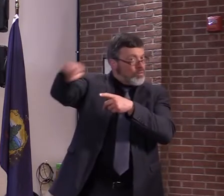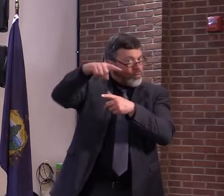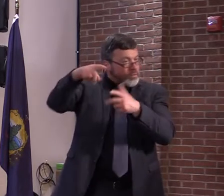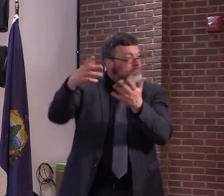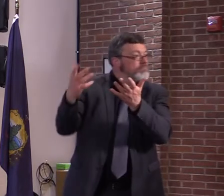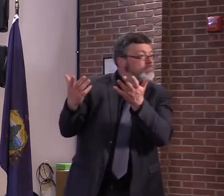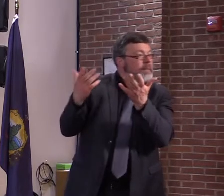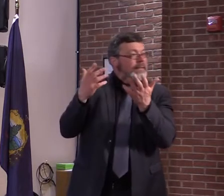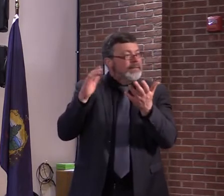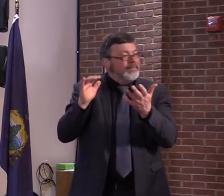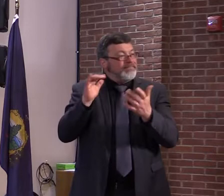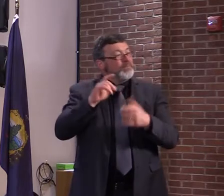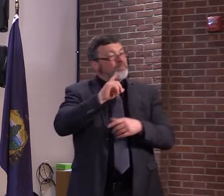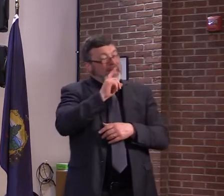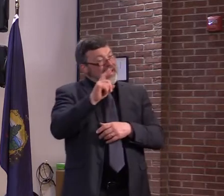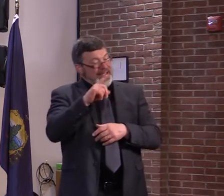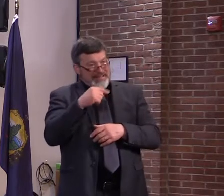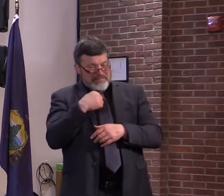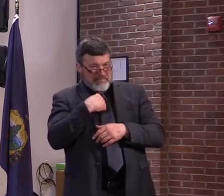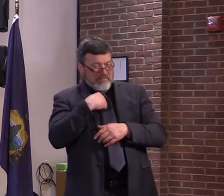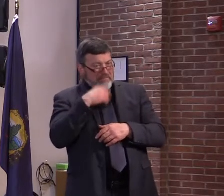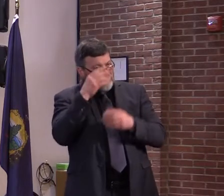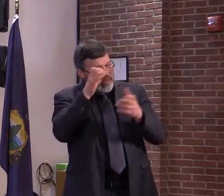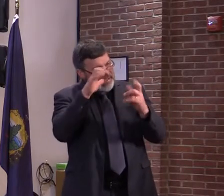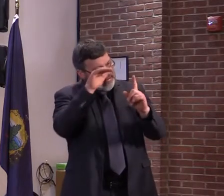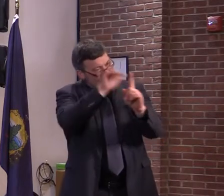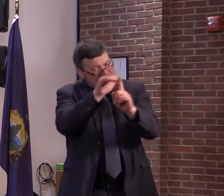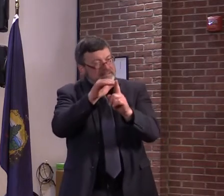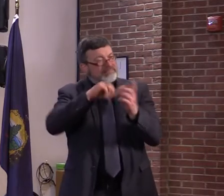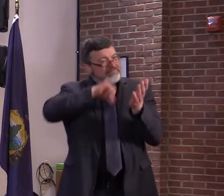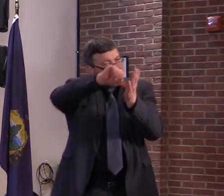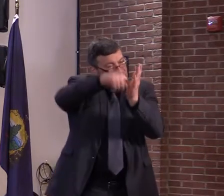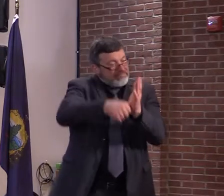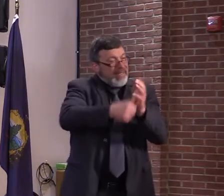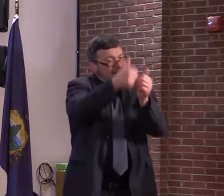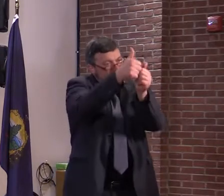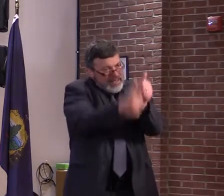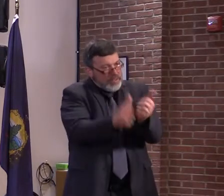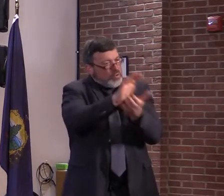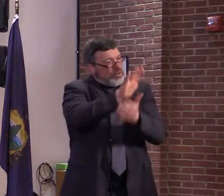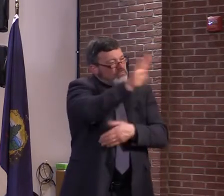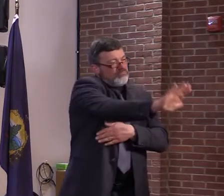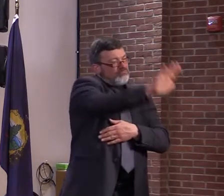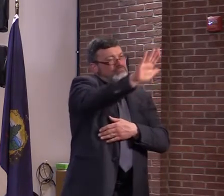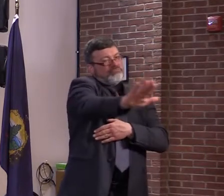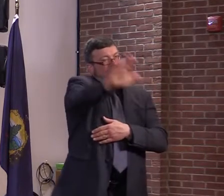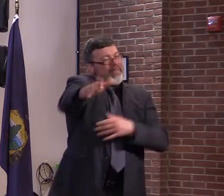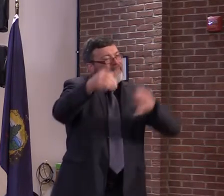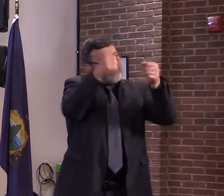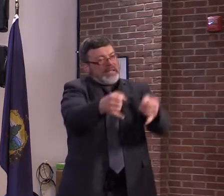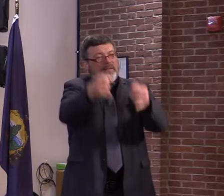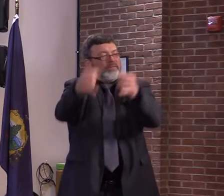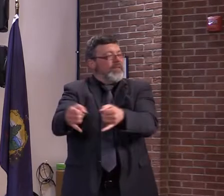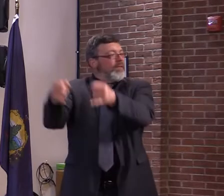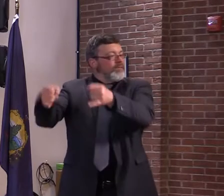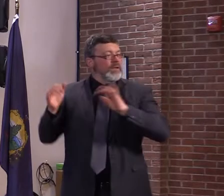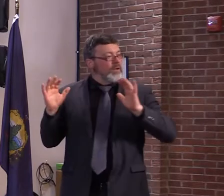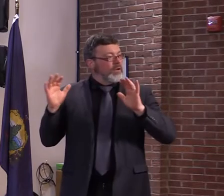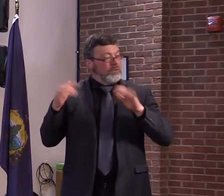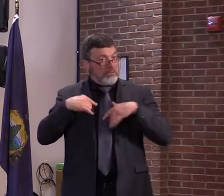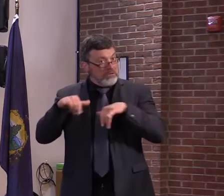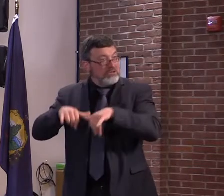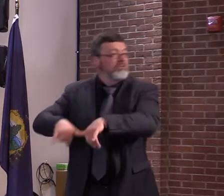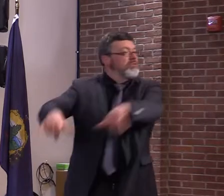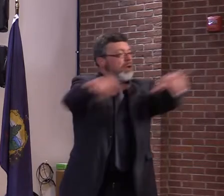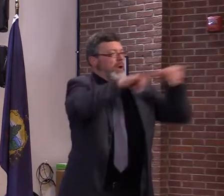is going to look at these circumstances on a community-by-community basis, but just to underscore the fact that schools aren't isolated from their communities, and a lot